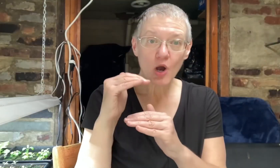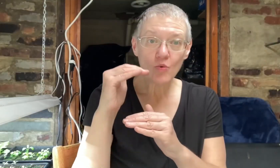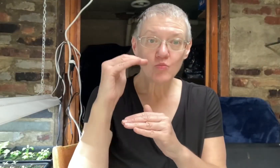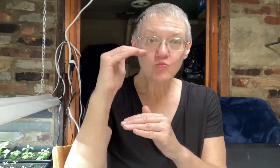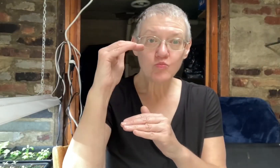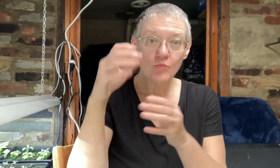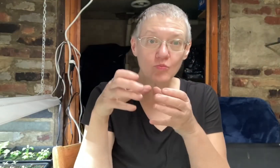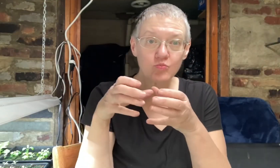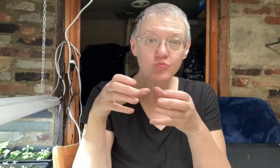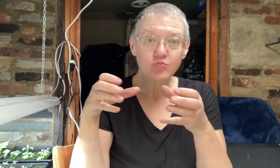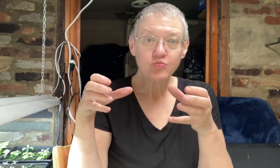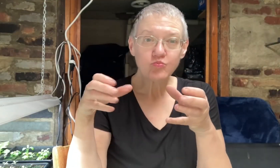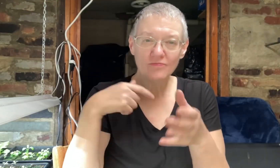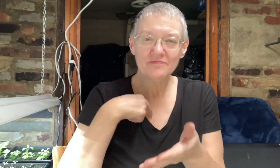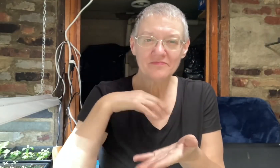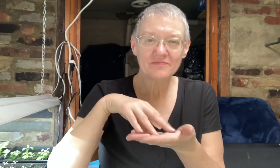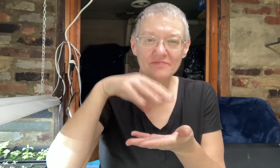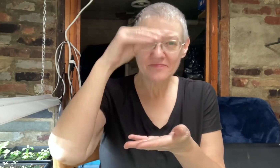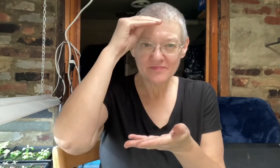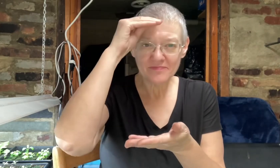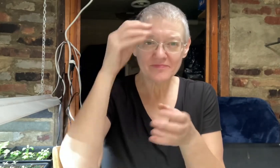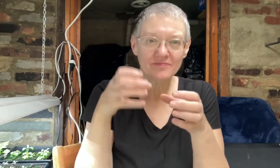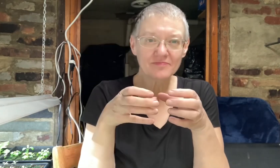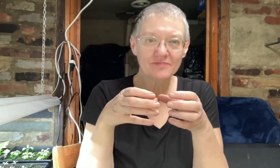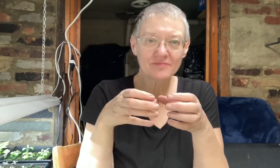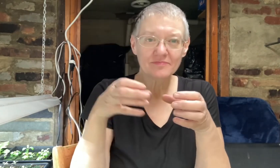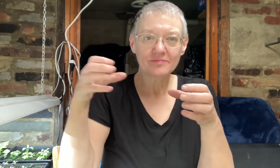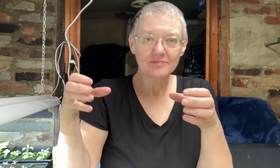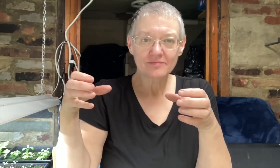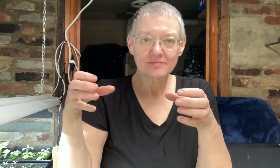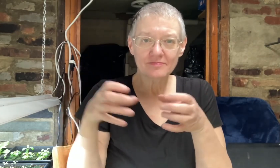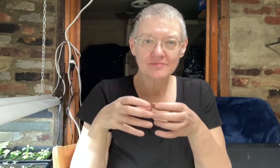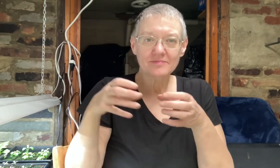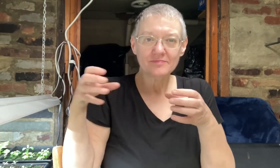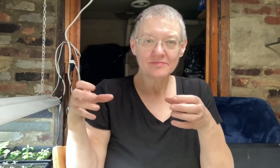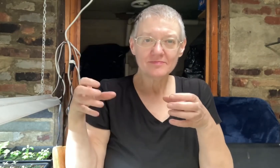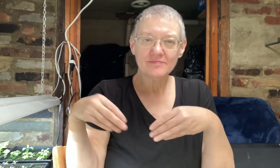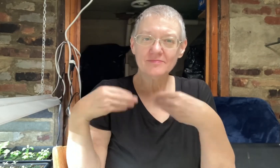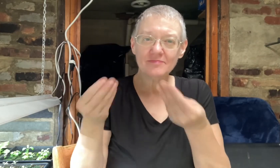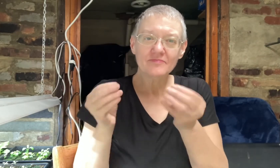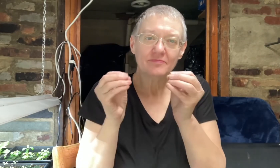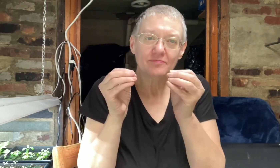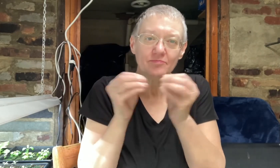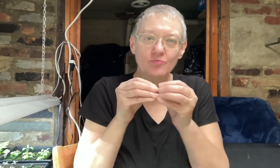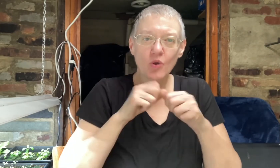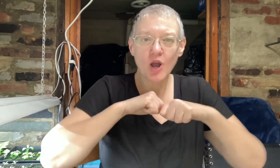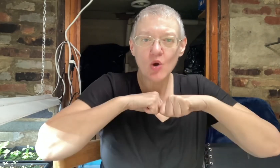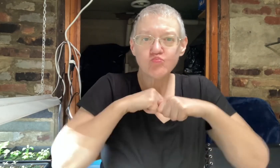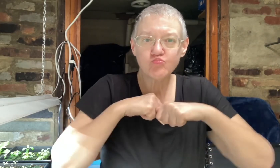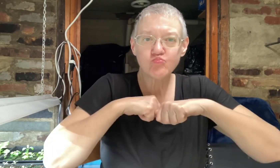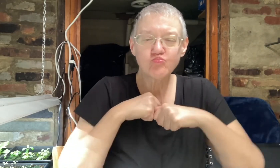And as they get bigger and bushier, I've learned to space them apart to give them more room to